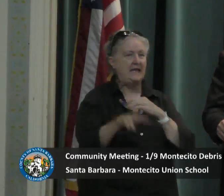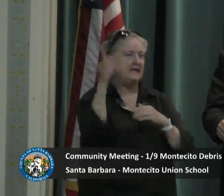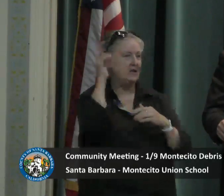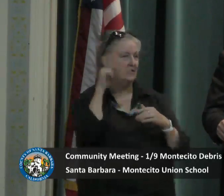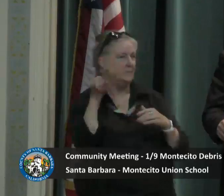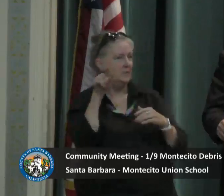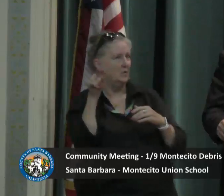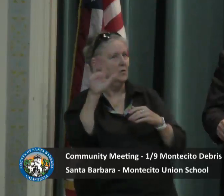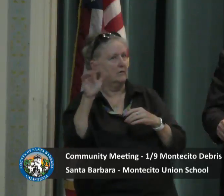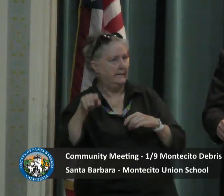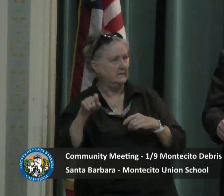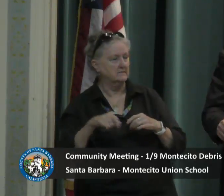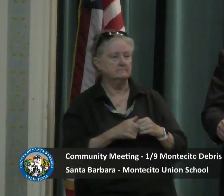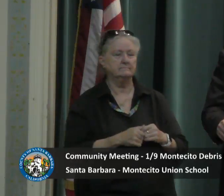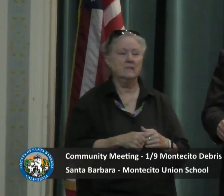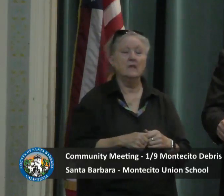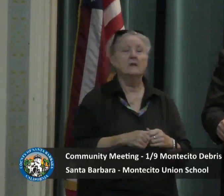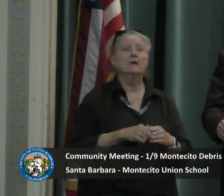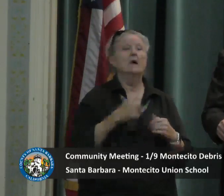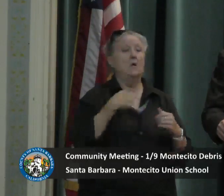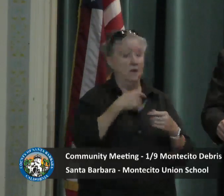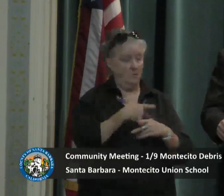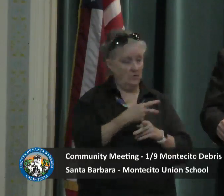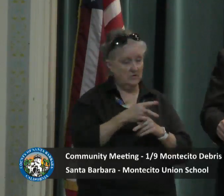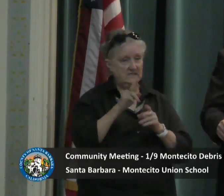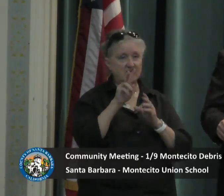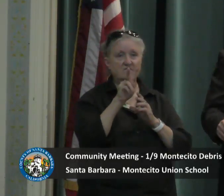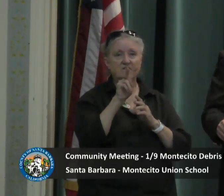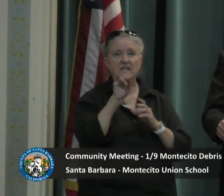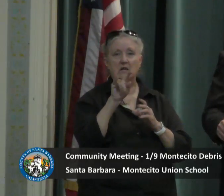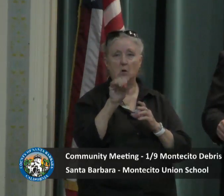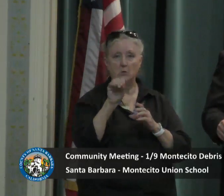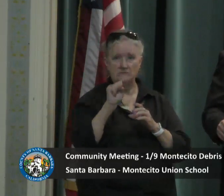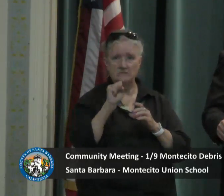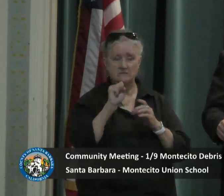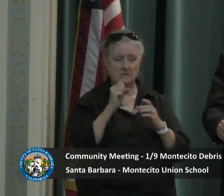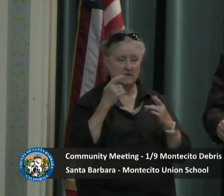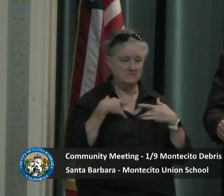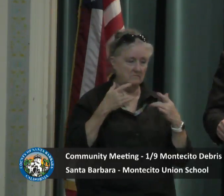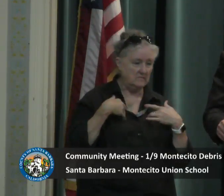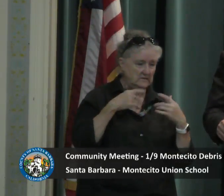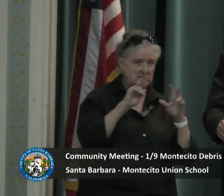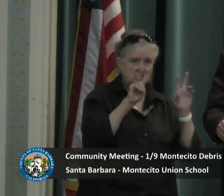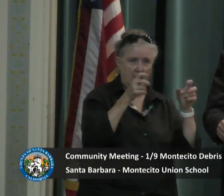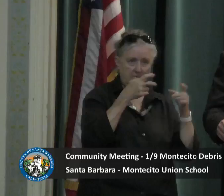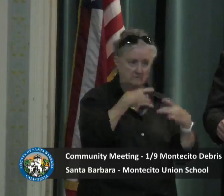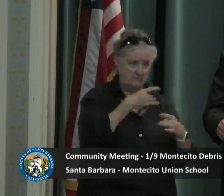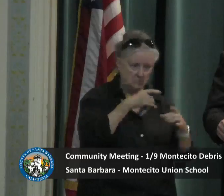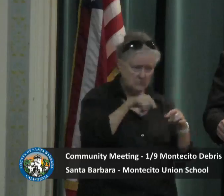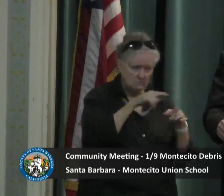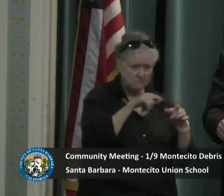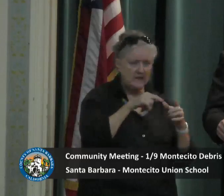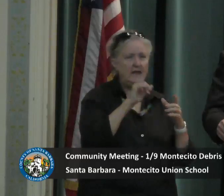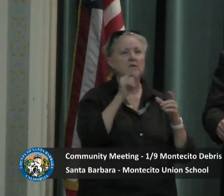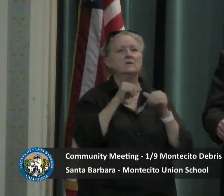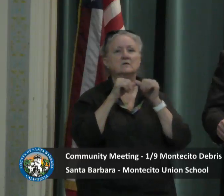needs. We're producing videos on topics of interest, continue providing up.